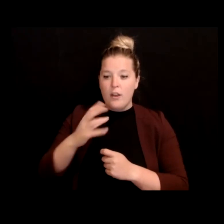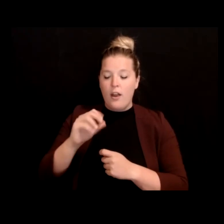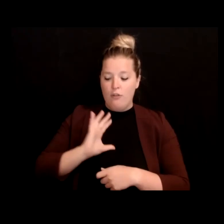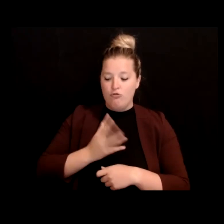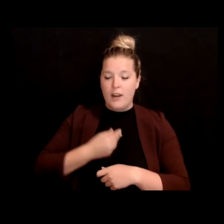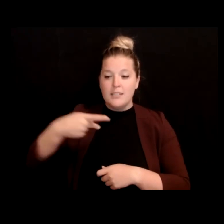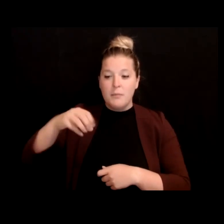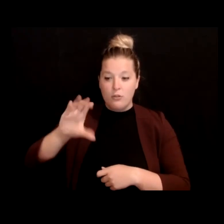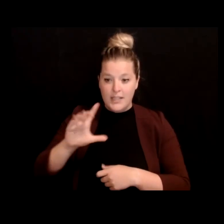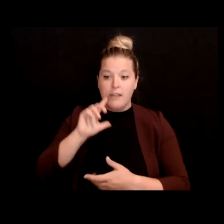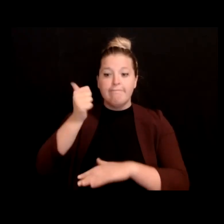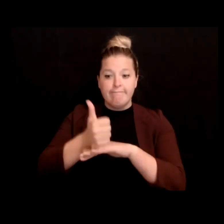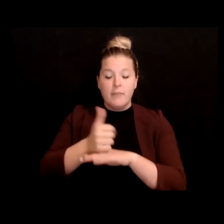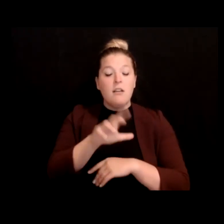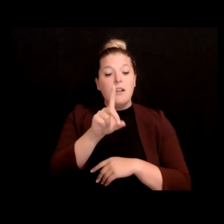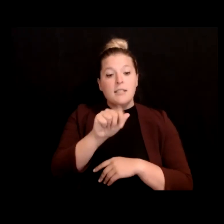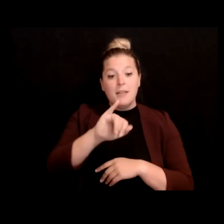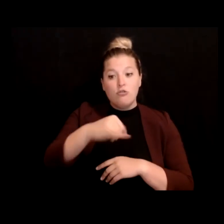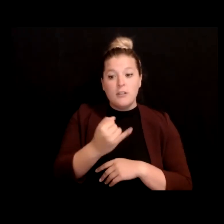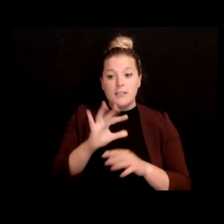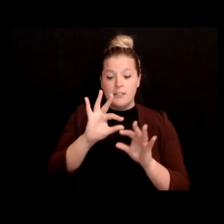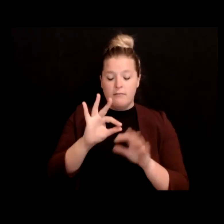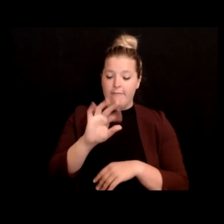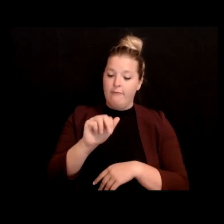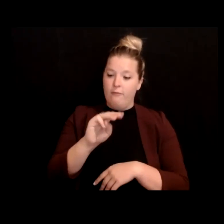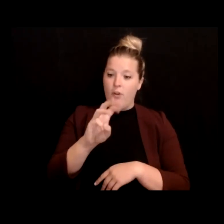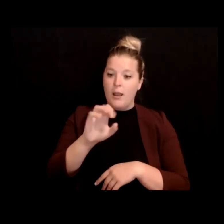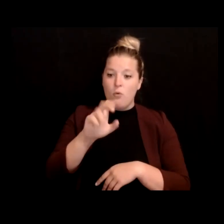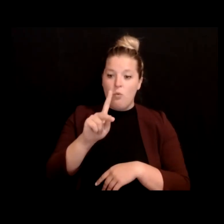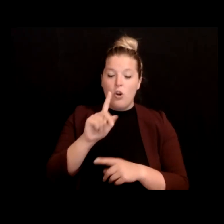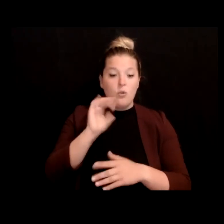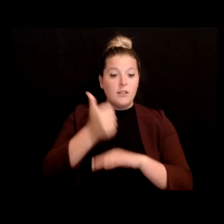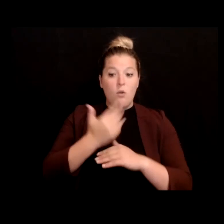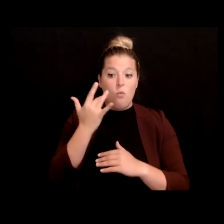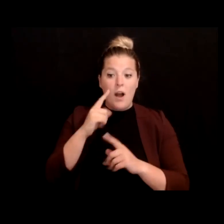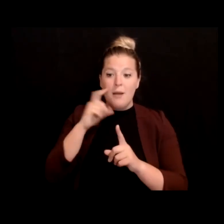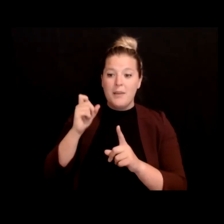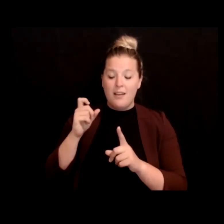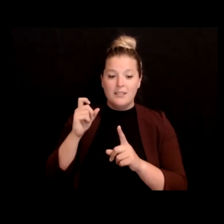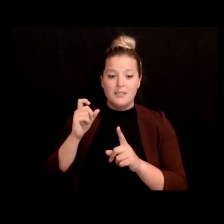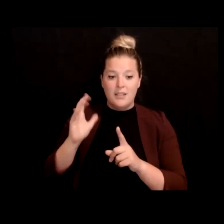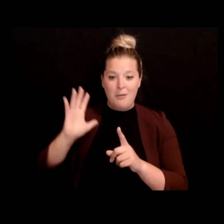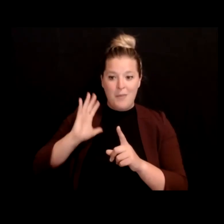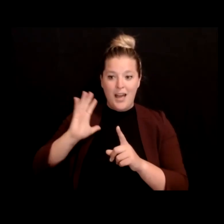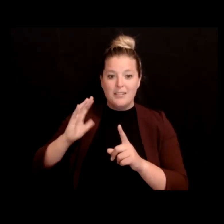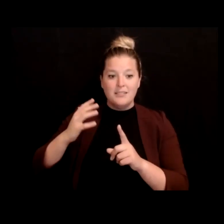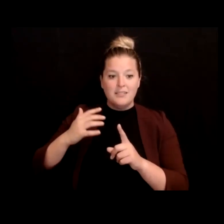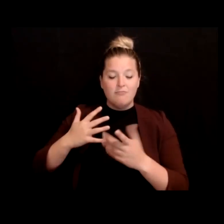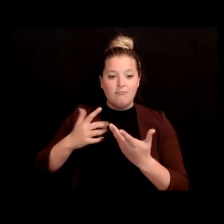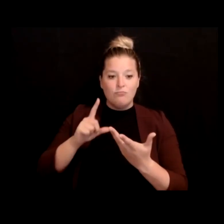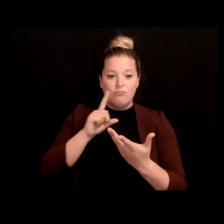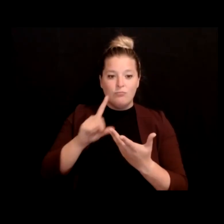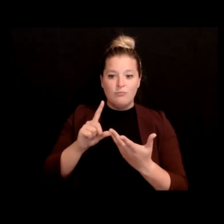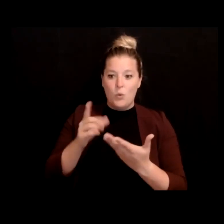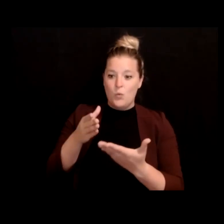And disability justice framework was created as a direct response to an expansion upon the limiting frameworks of